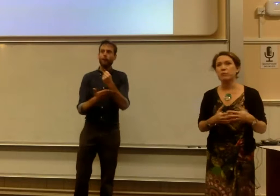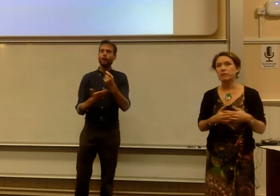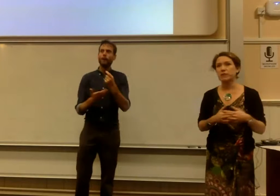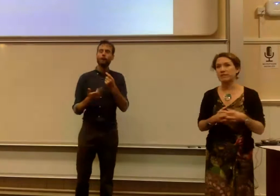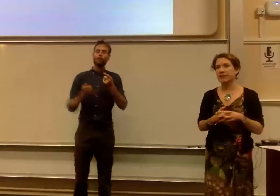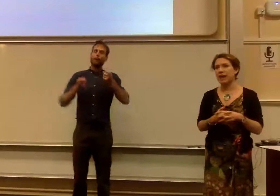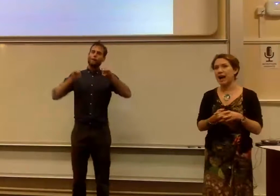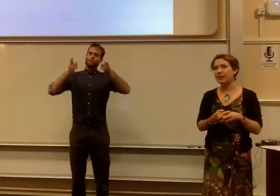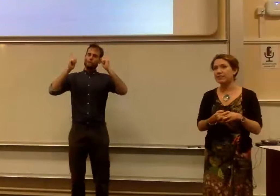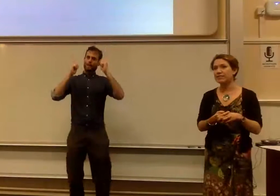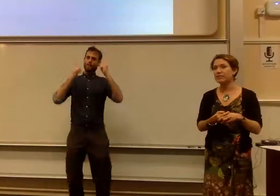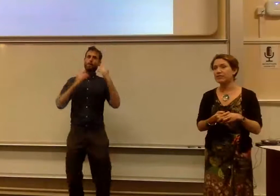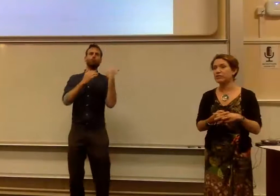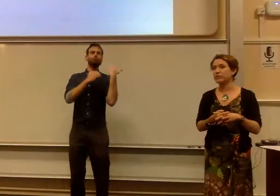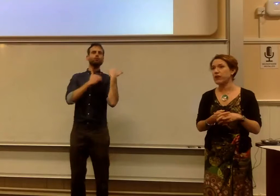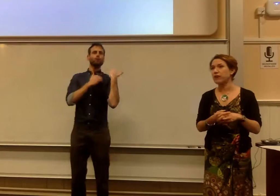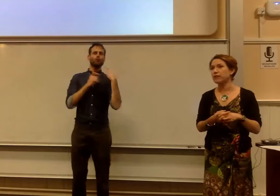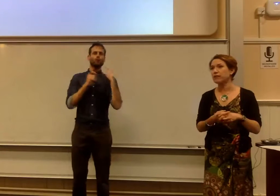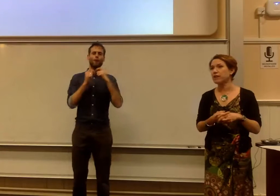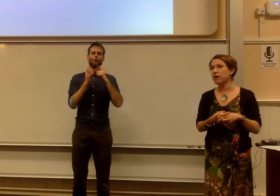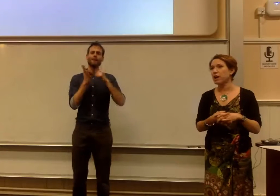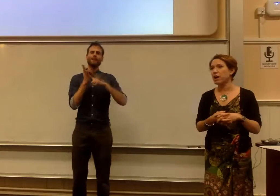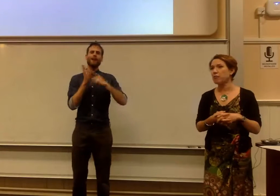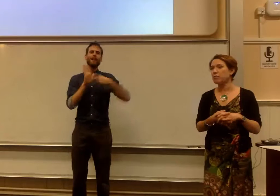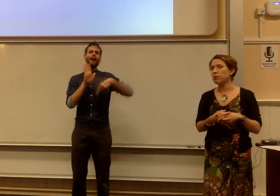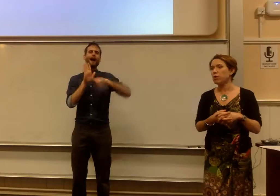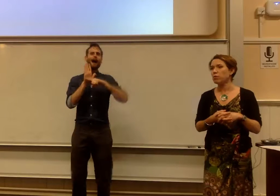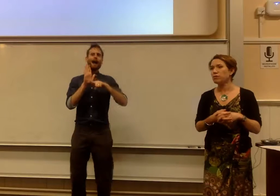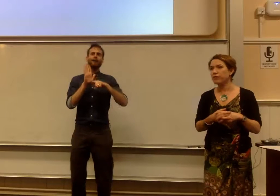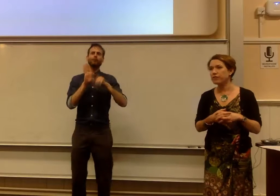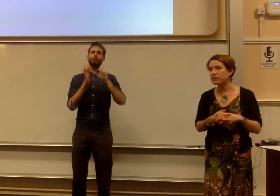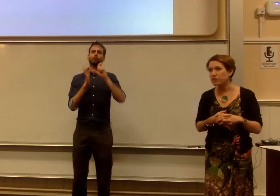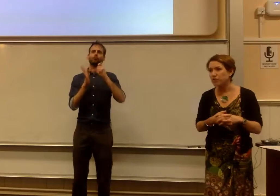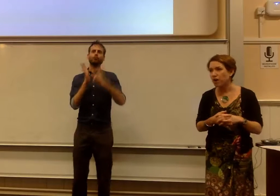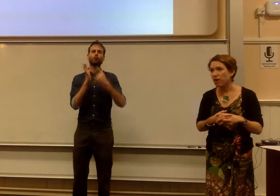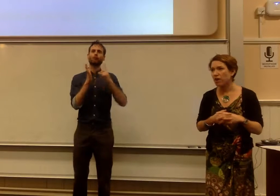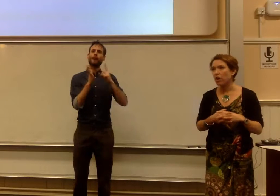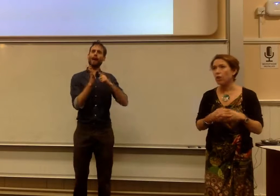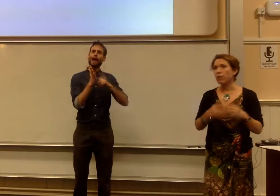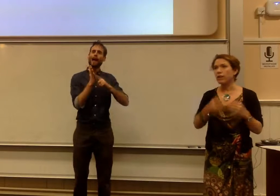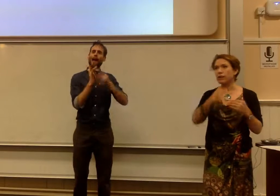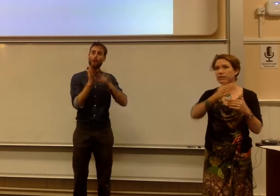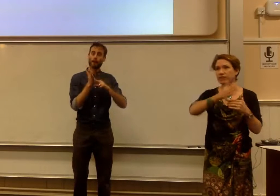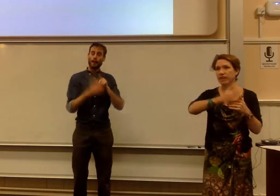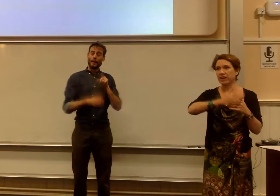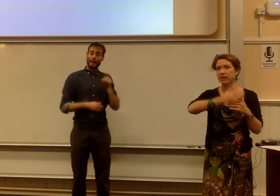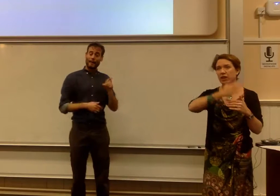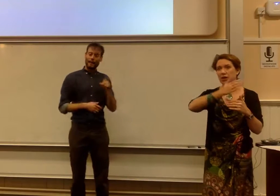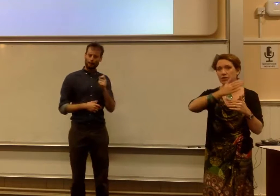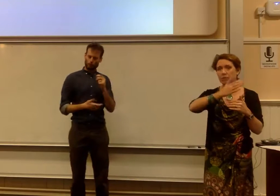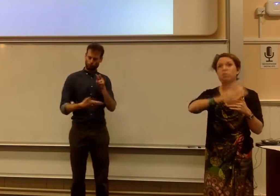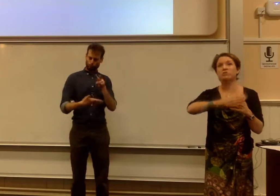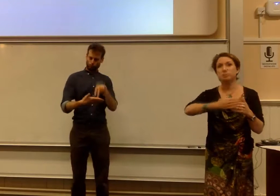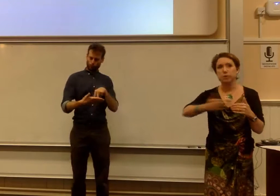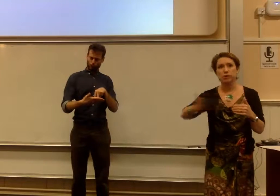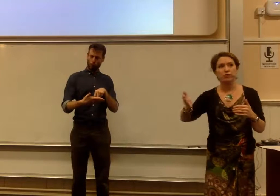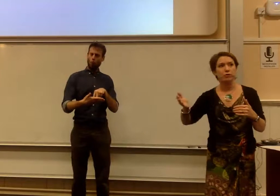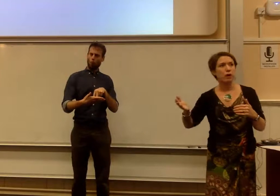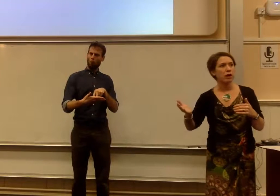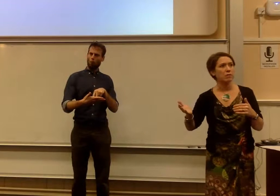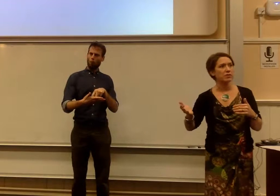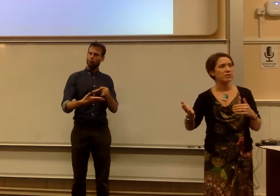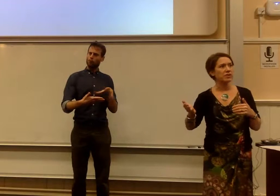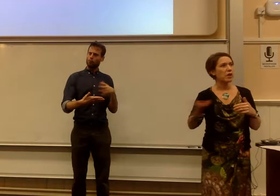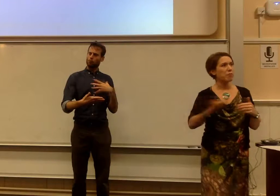responsibility for the BSL Act, Dr. Allen, was very struck when he was supporting the bill going